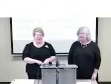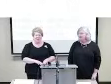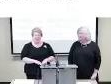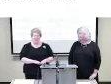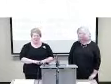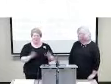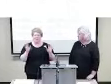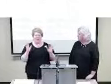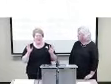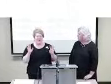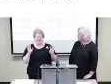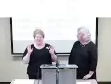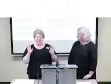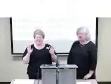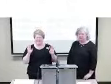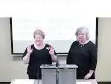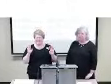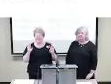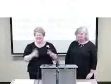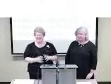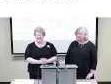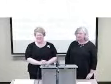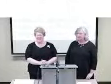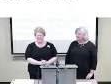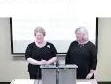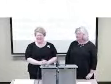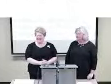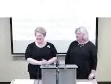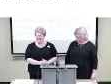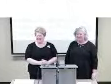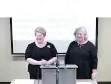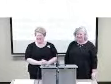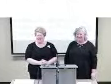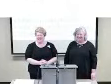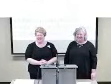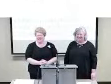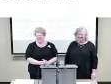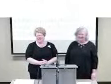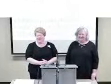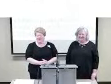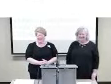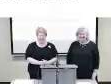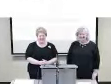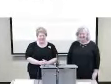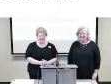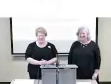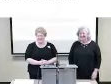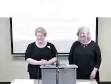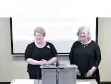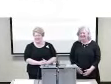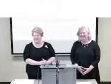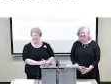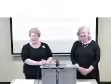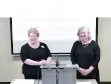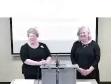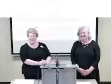this is where we are in our agenda we're about halfway done you say okay you've given me